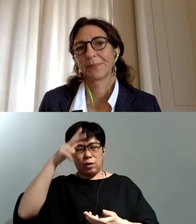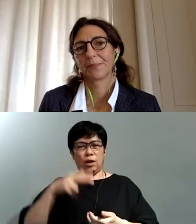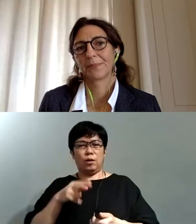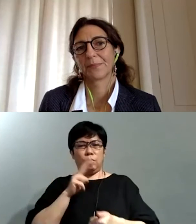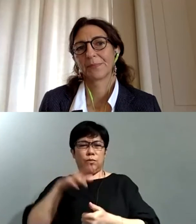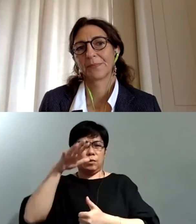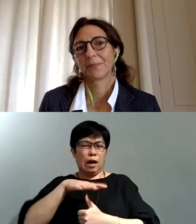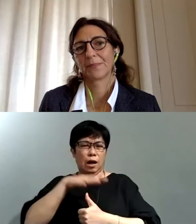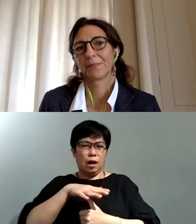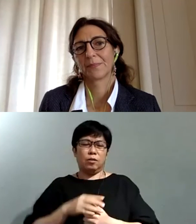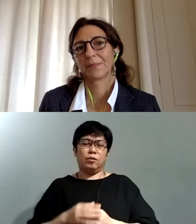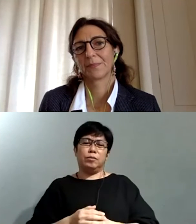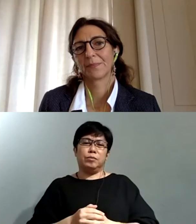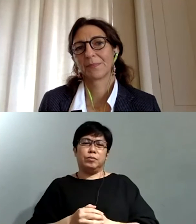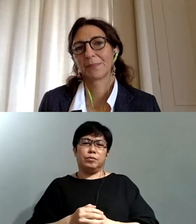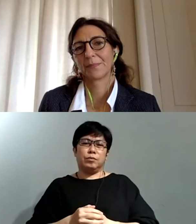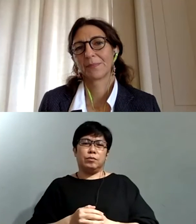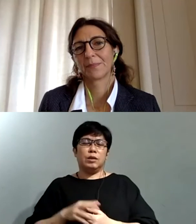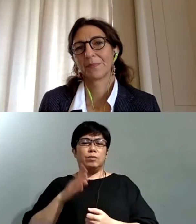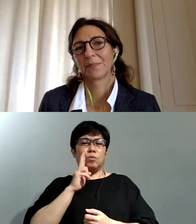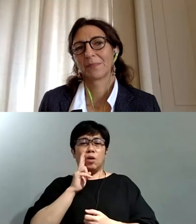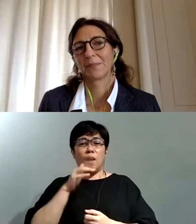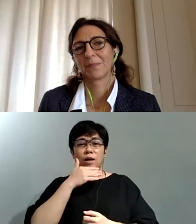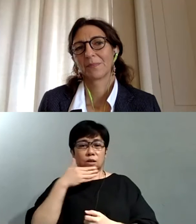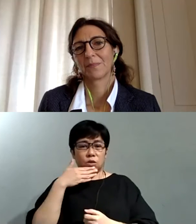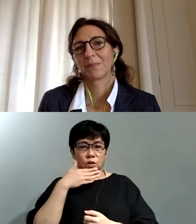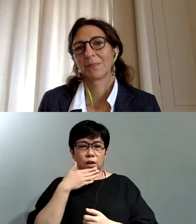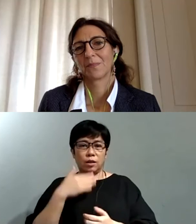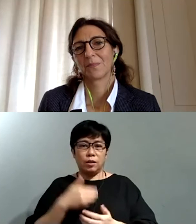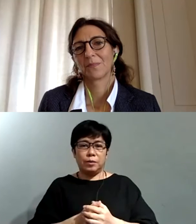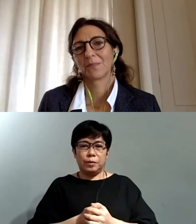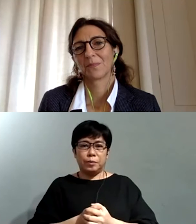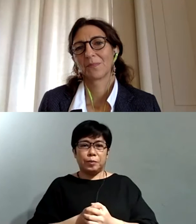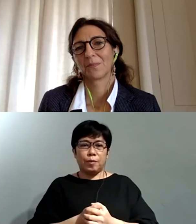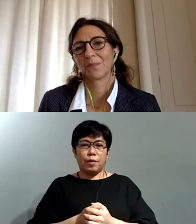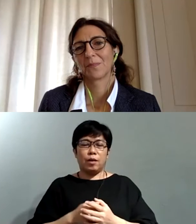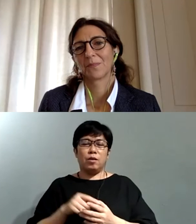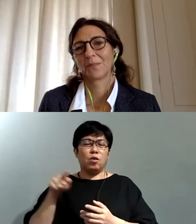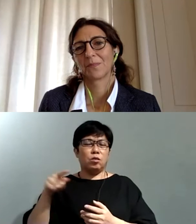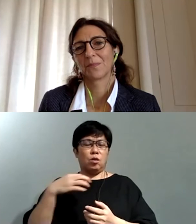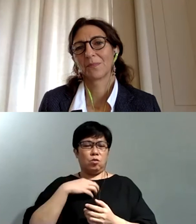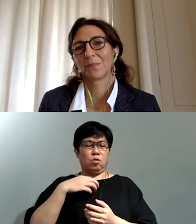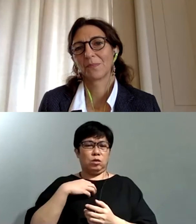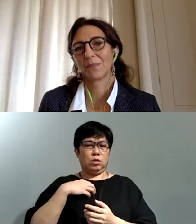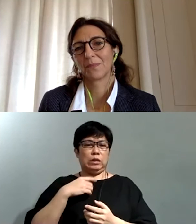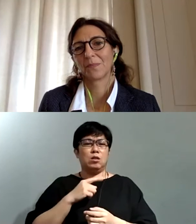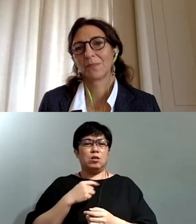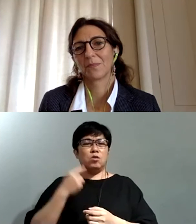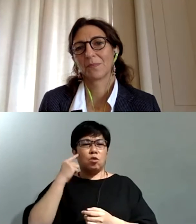especially young people, they feel that they are not being heard. Their voices, their hope,